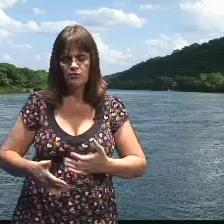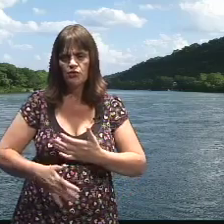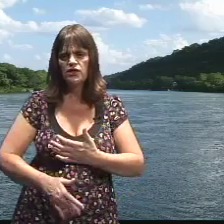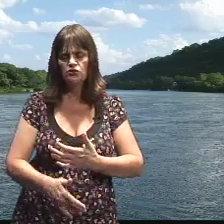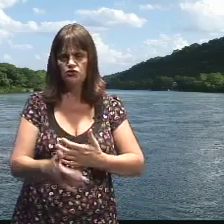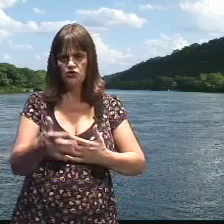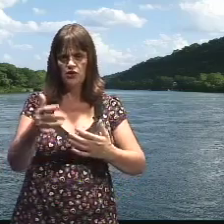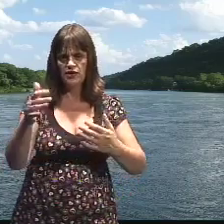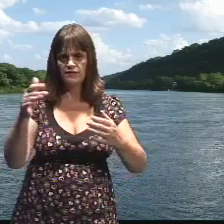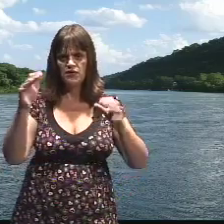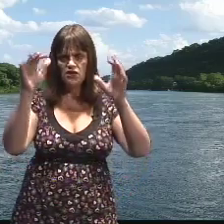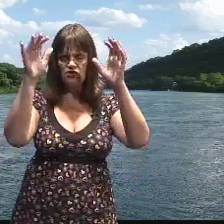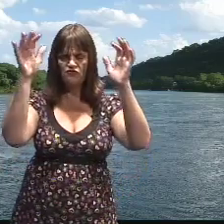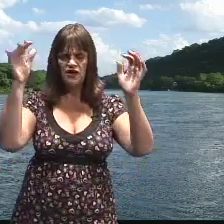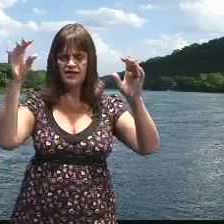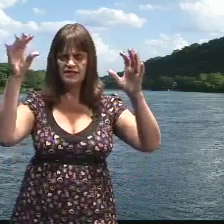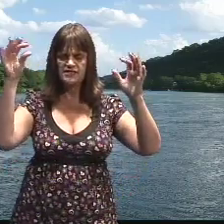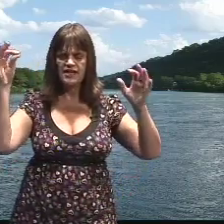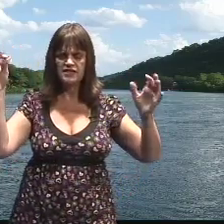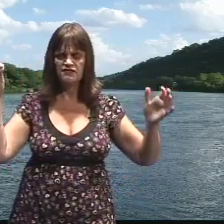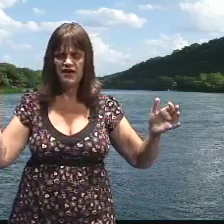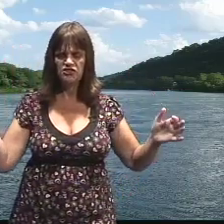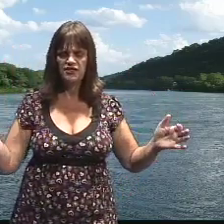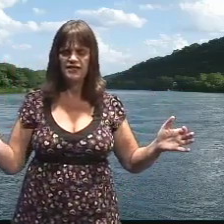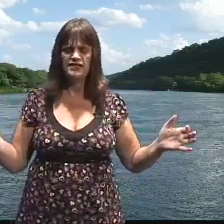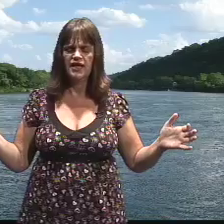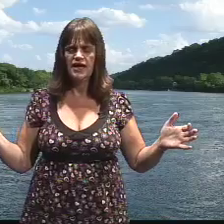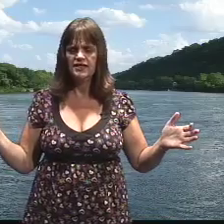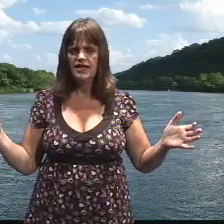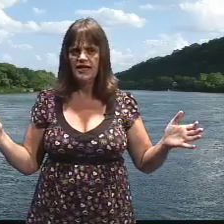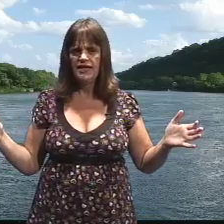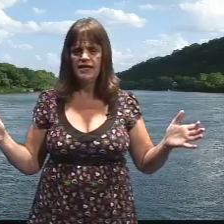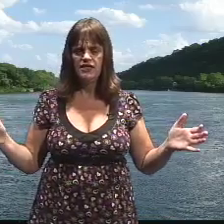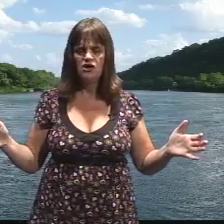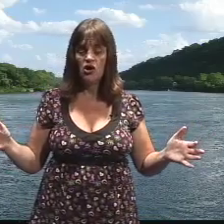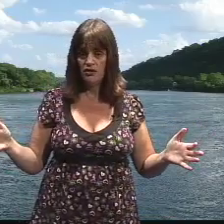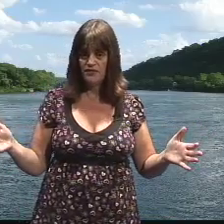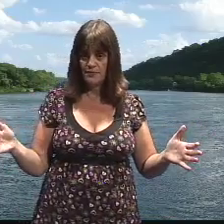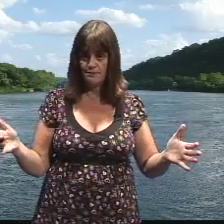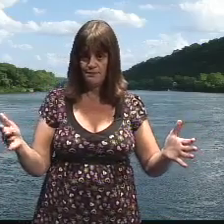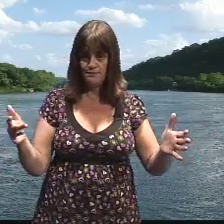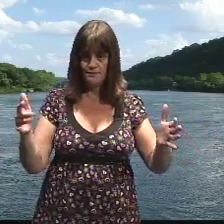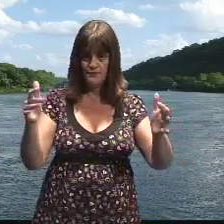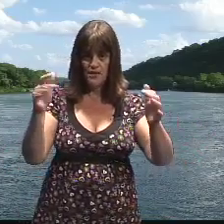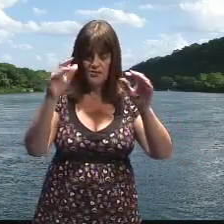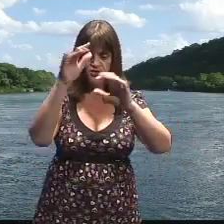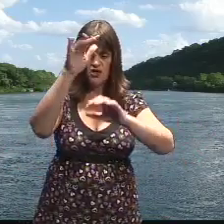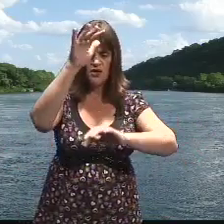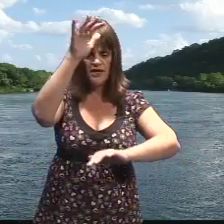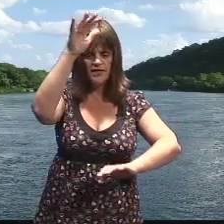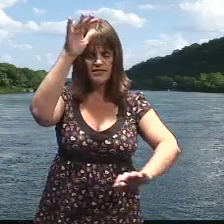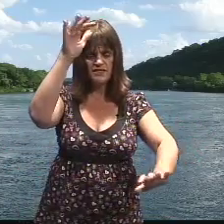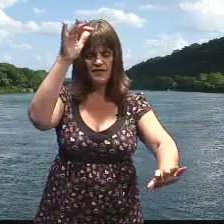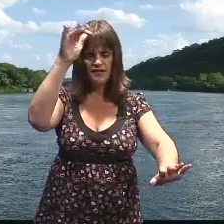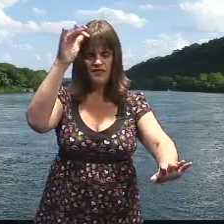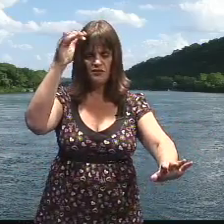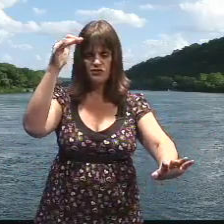bring you joy. You find satisfaction and delight in all of them. So it isn't that there is